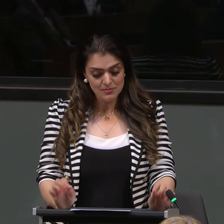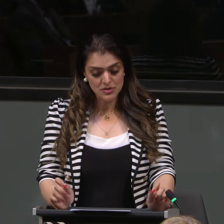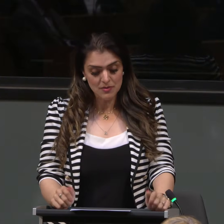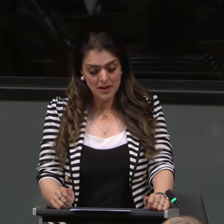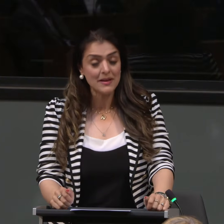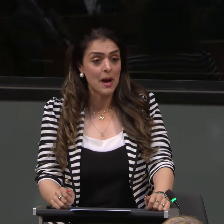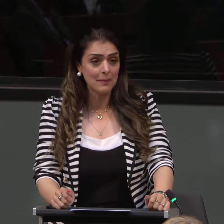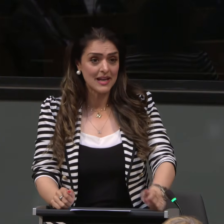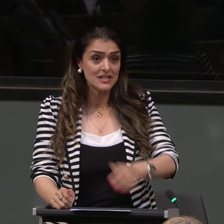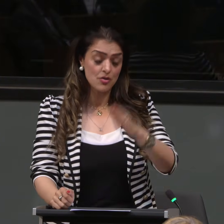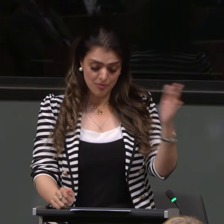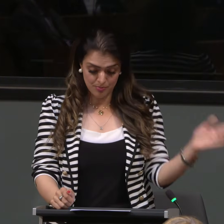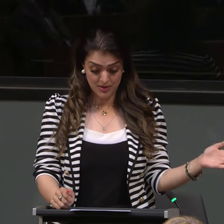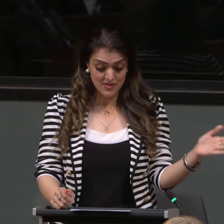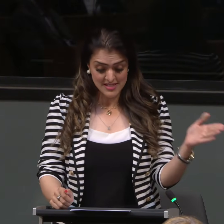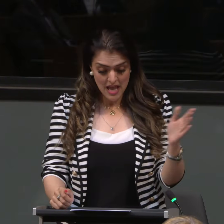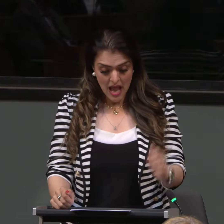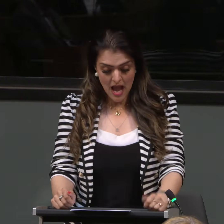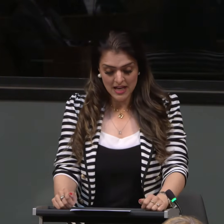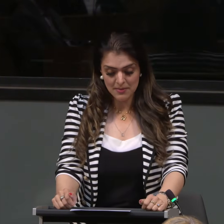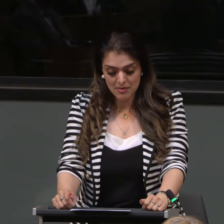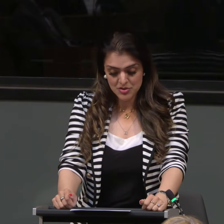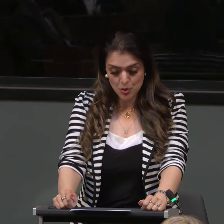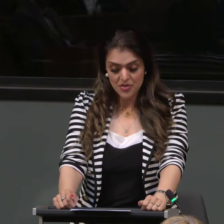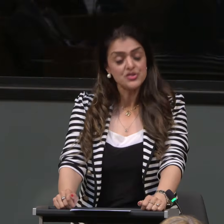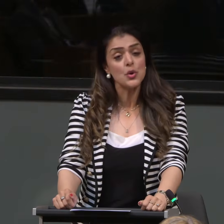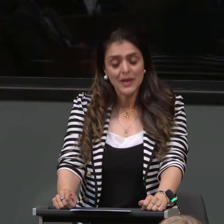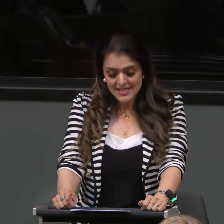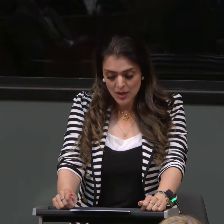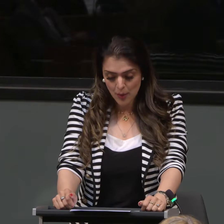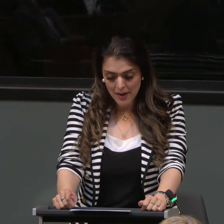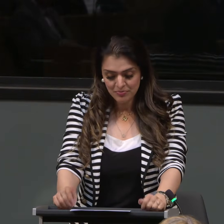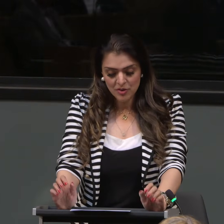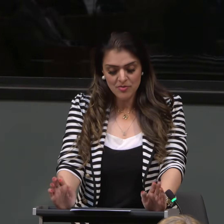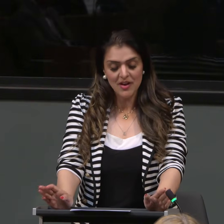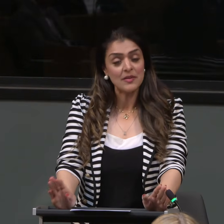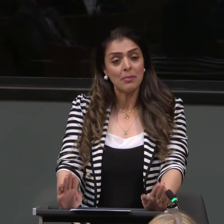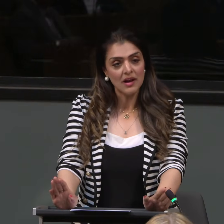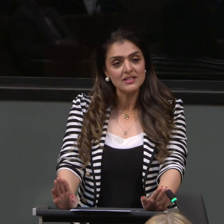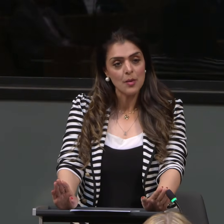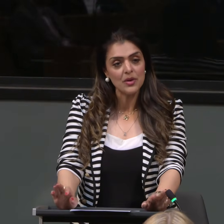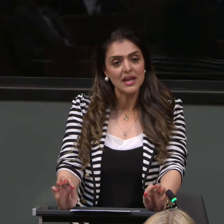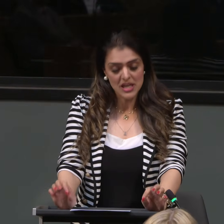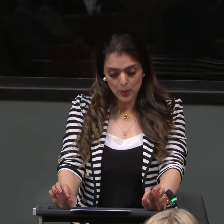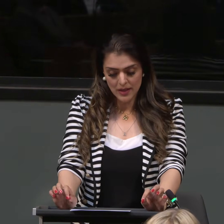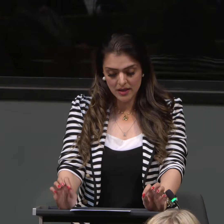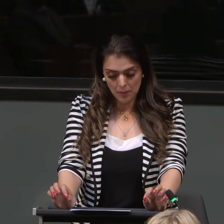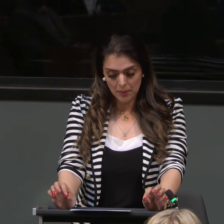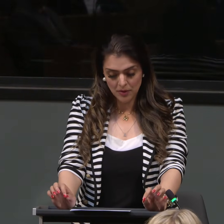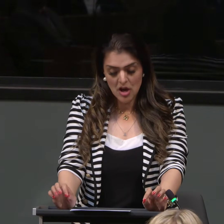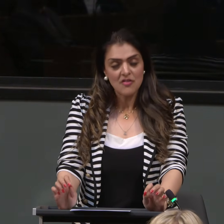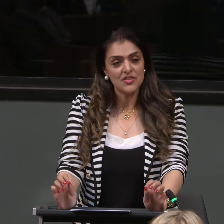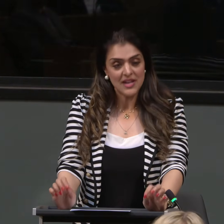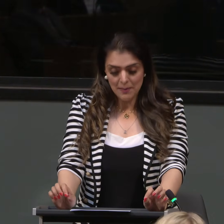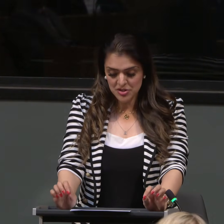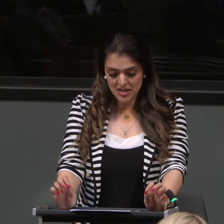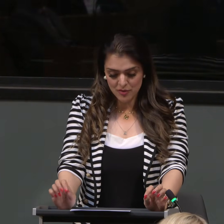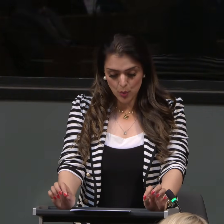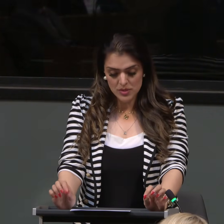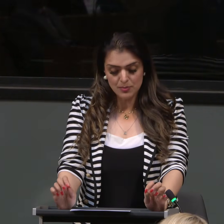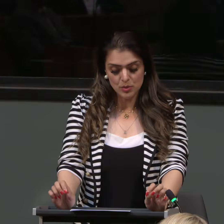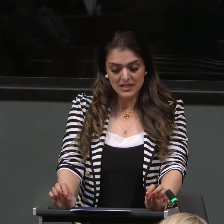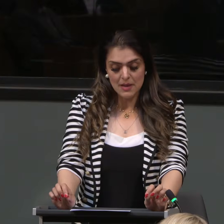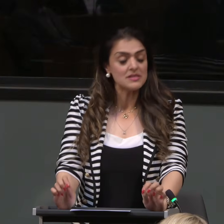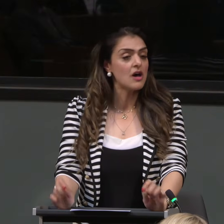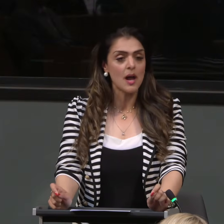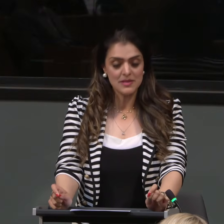and whilst most of the blame can be laid on the previous Labour government's door, there's no getting away from the fact that Plaid Cymru are equally culpable for the damage they have